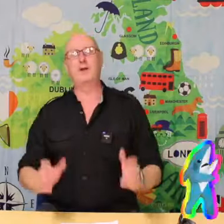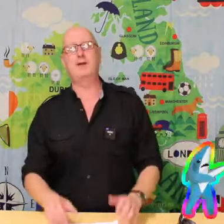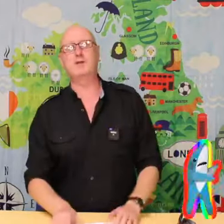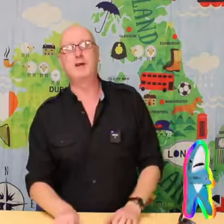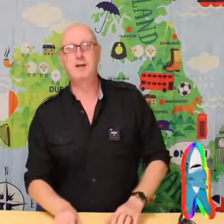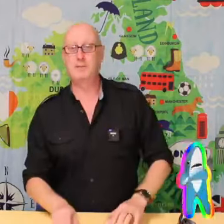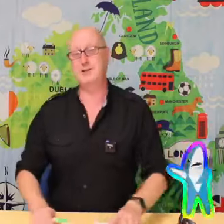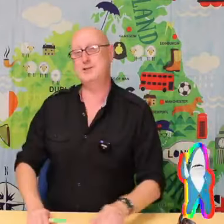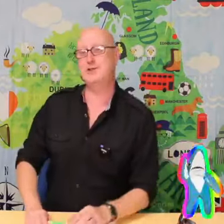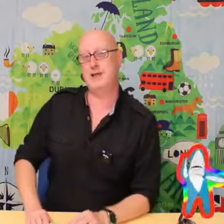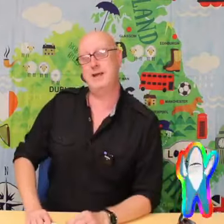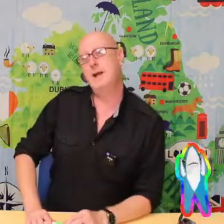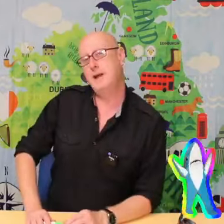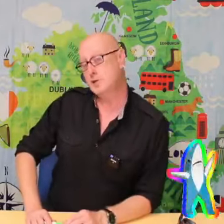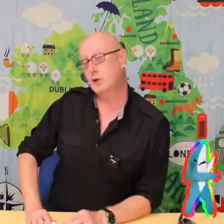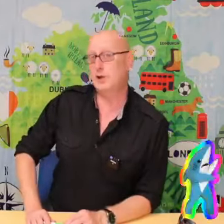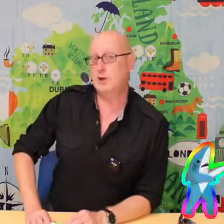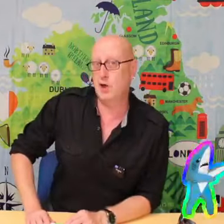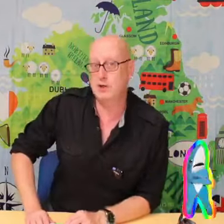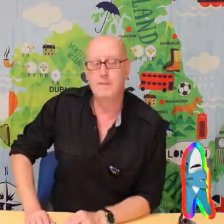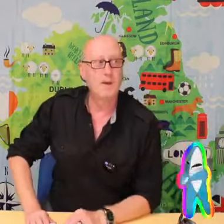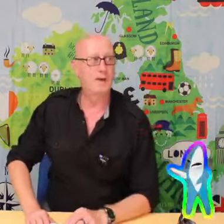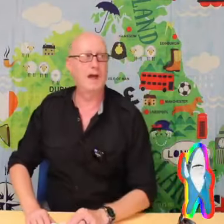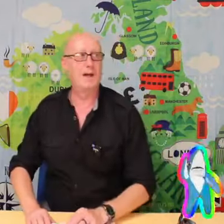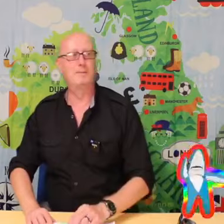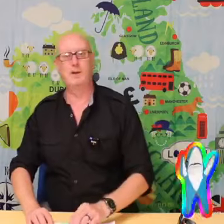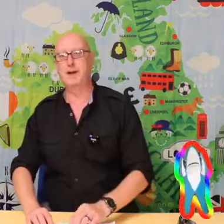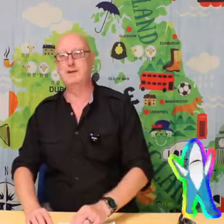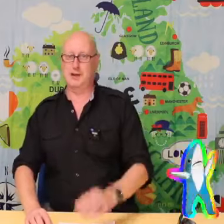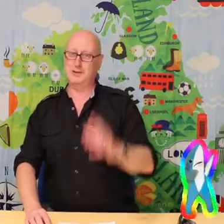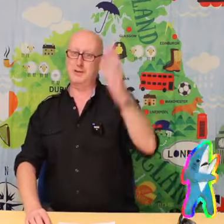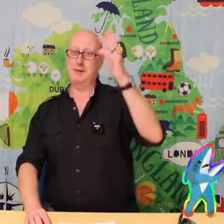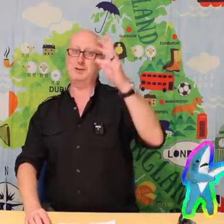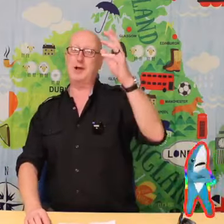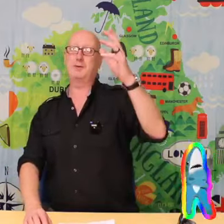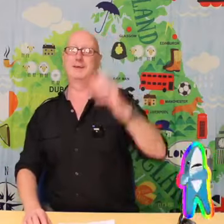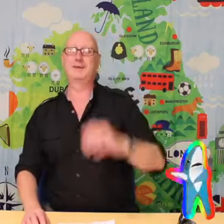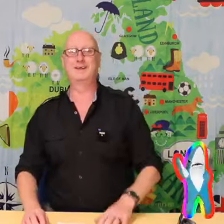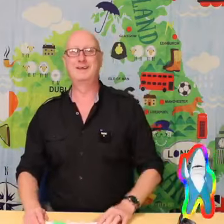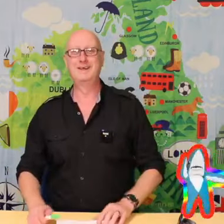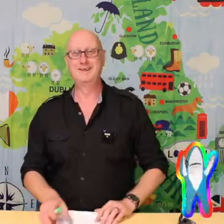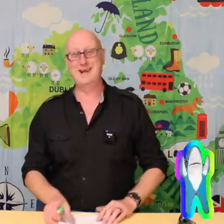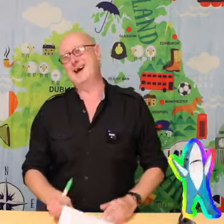to use, but let's just say he was thoroughly shot. But he's like, I didn't know it was you. Did he call the police for help?